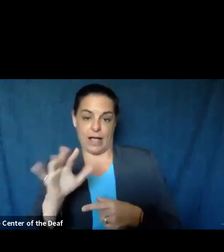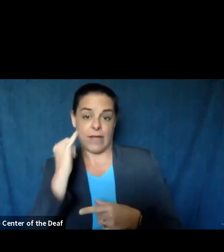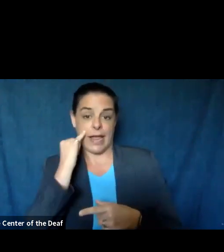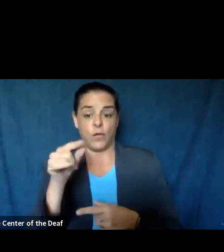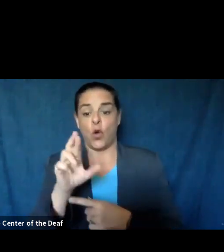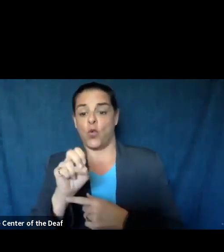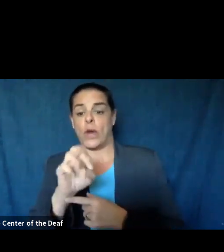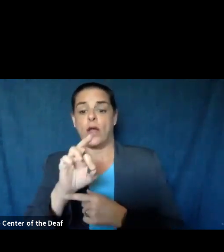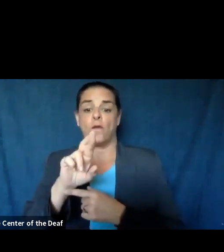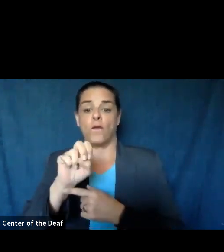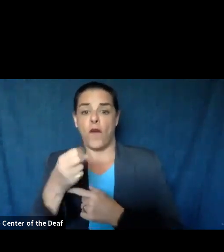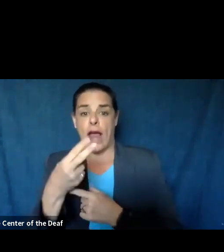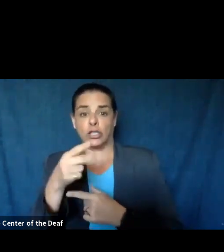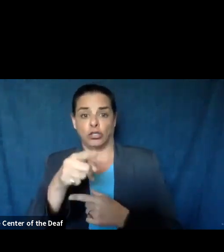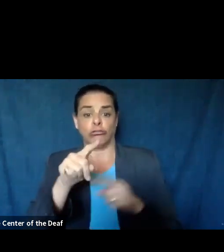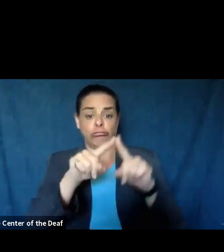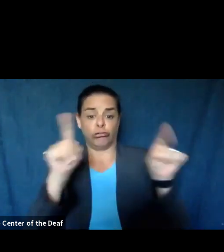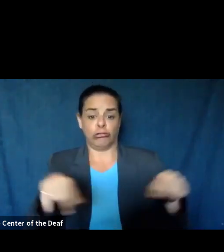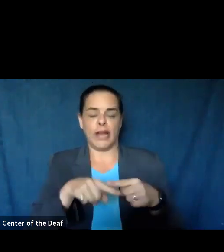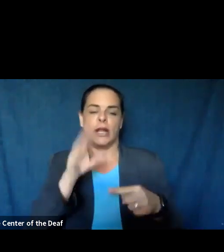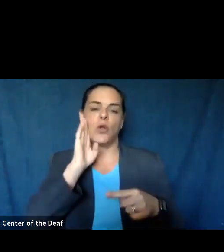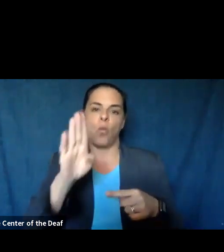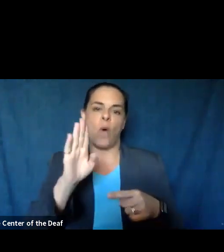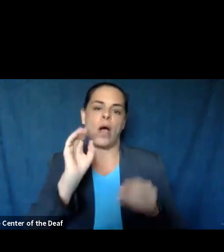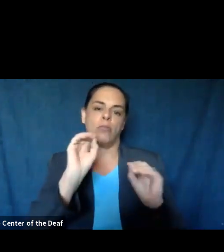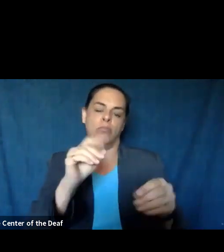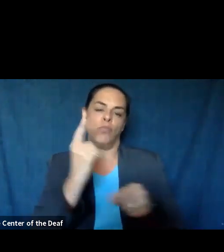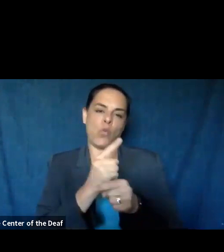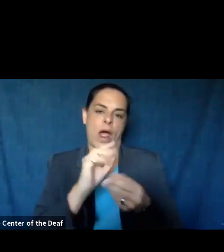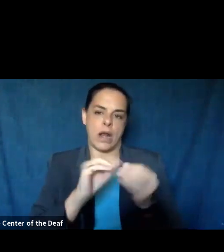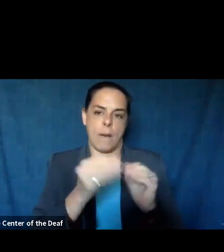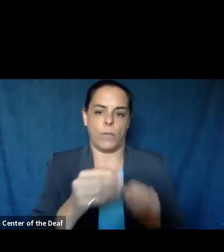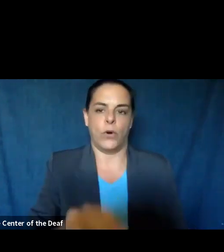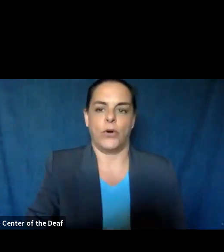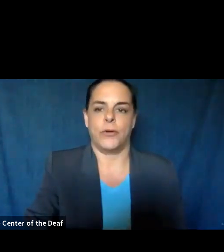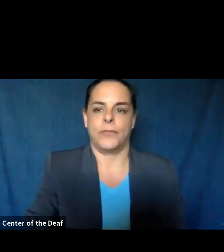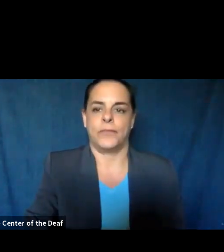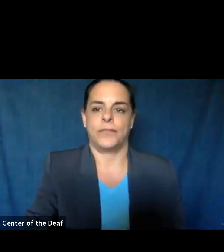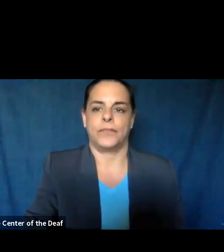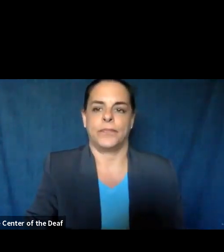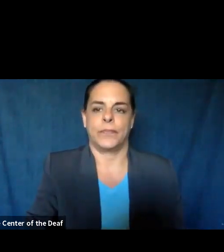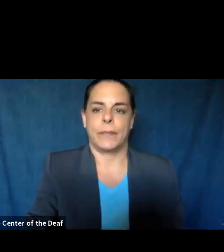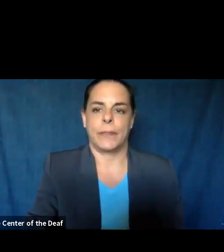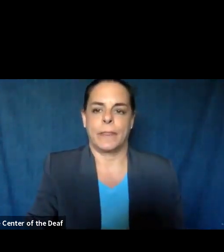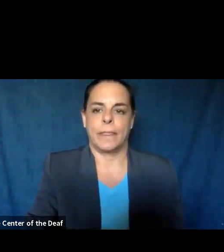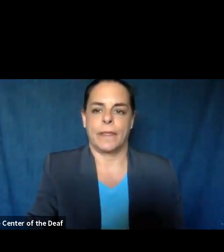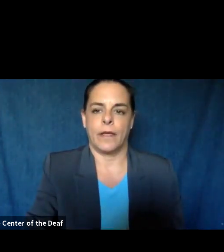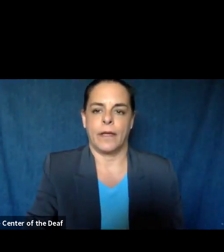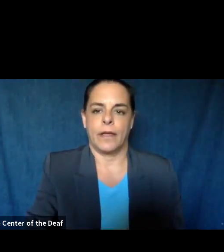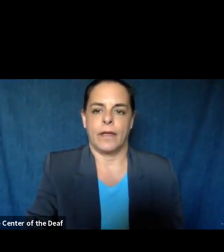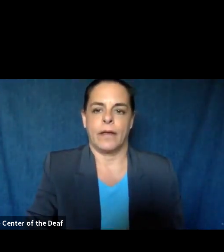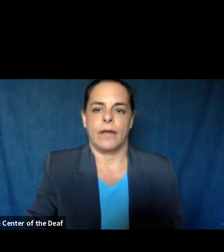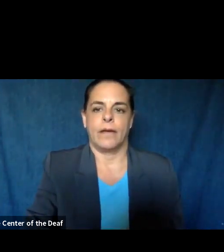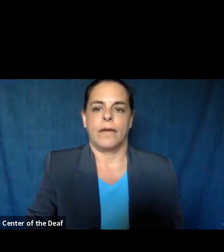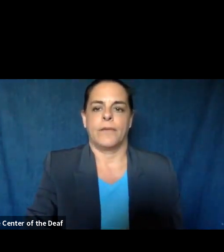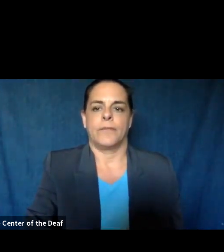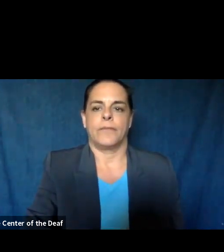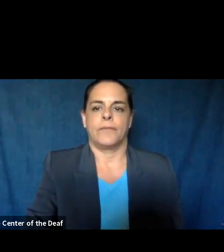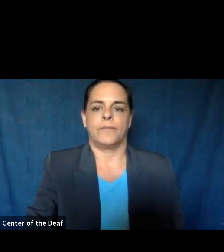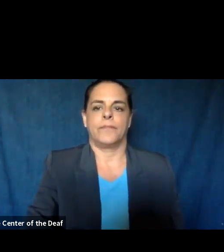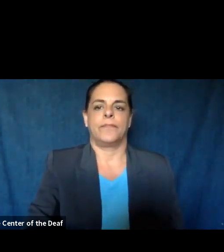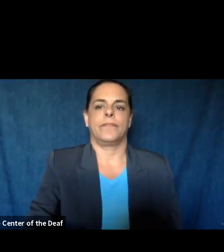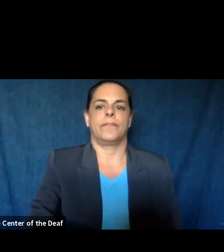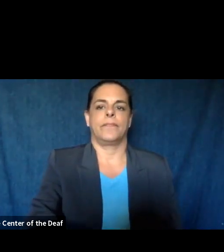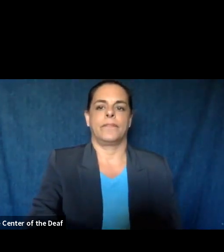your screen, those numbers will be updated. You can submit your questions now, and please go ahead and type your name as well as the media